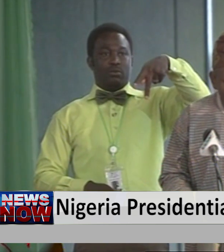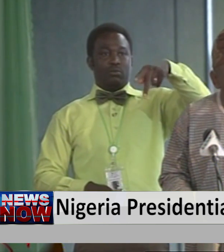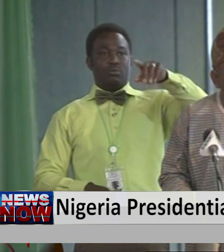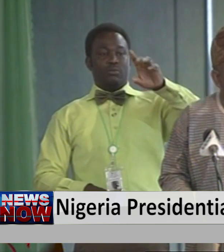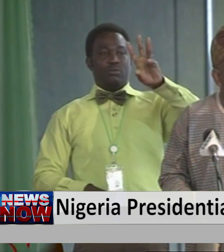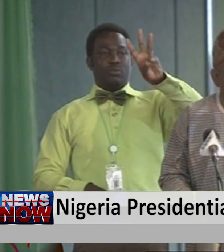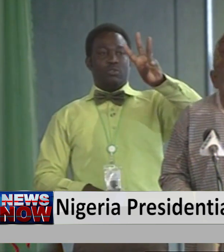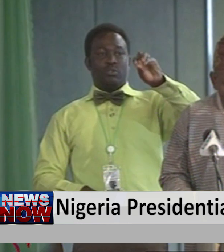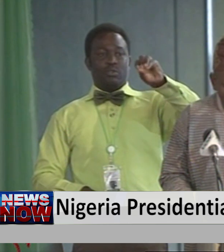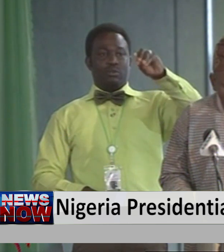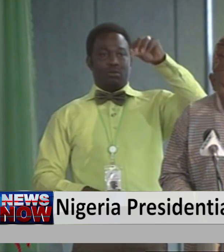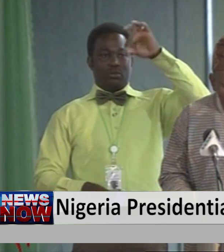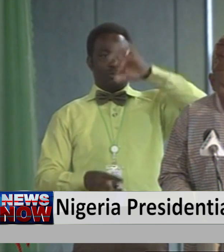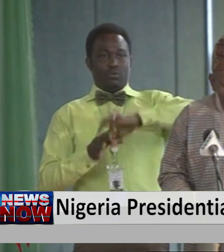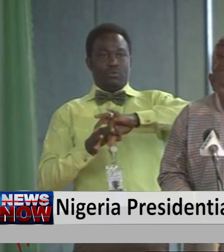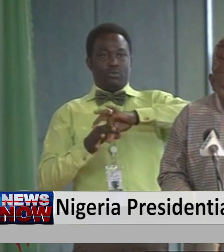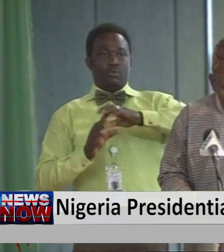60 votes.